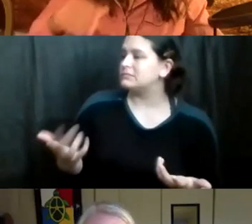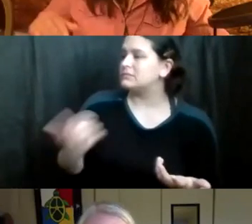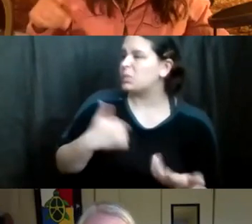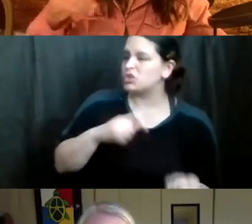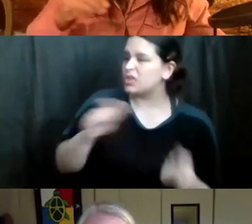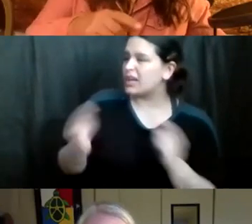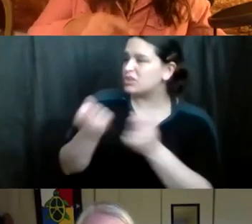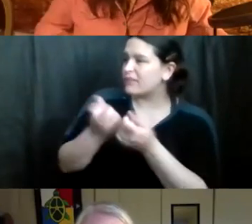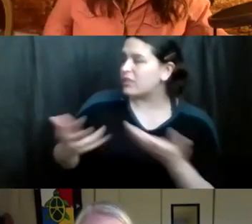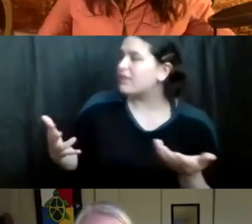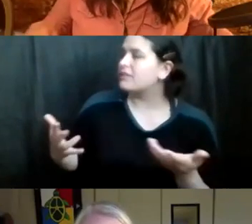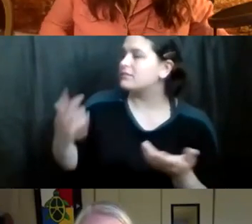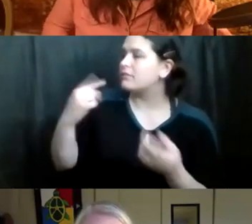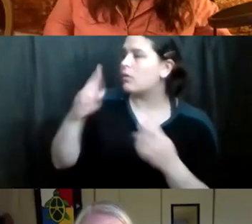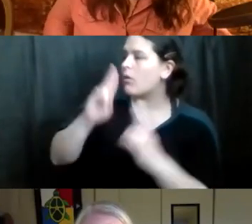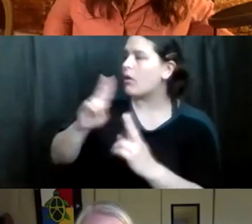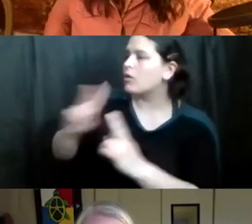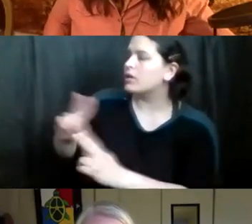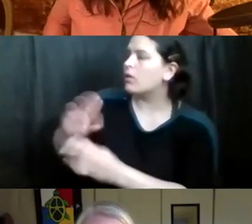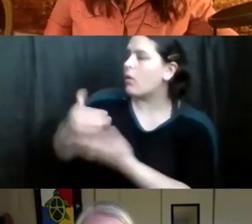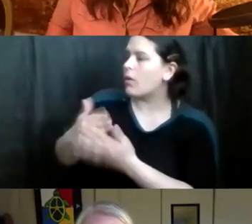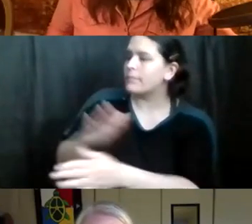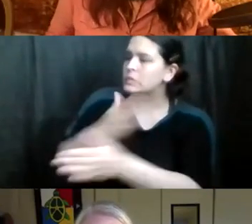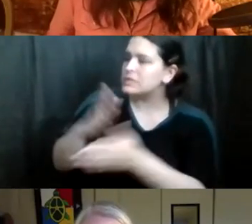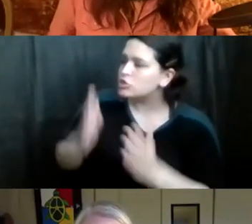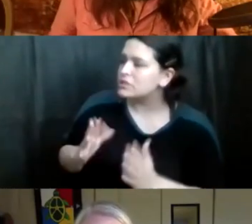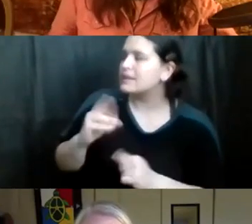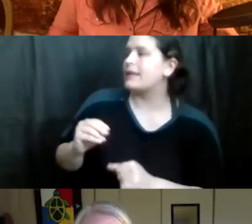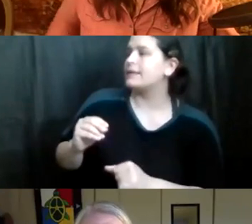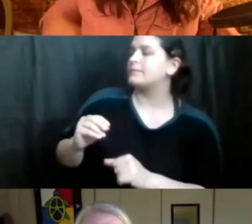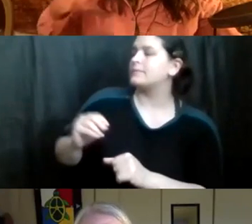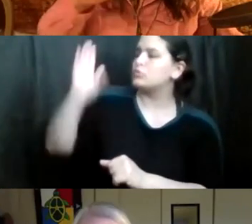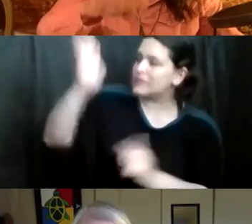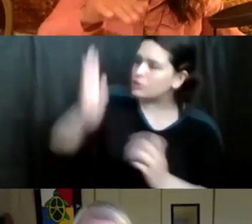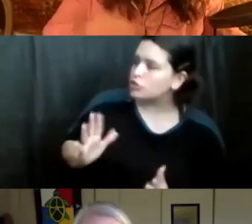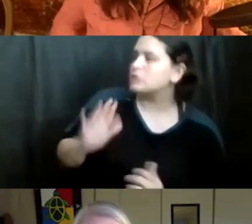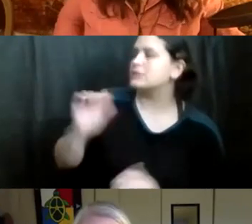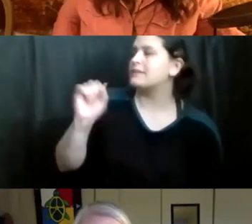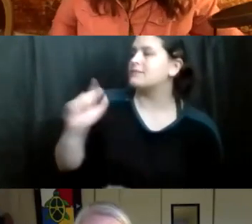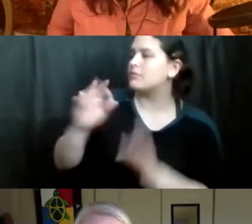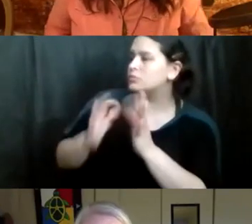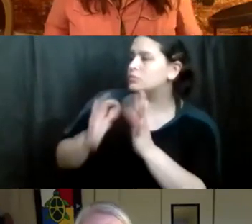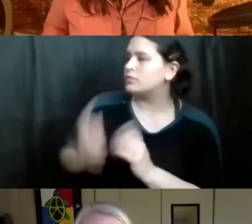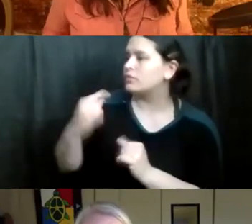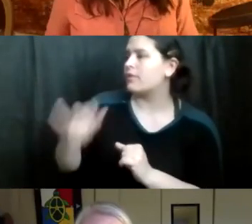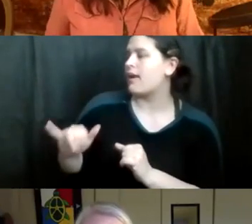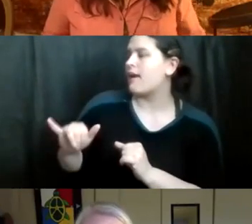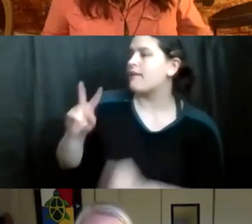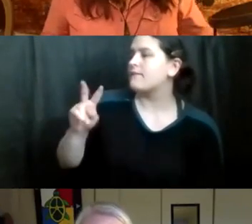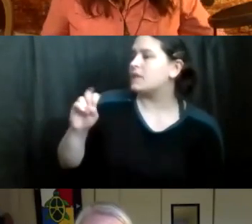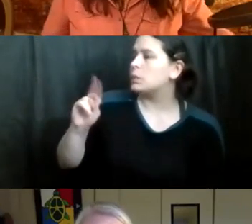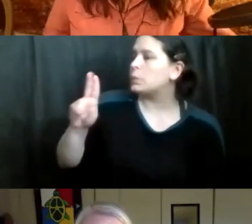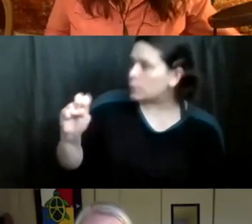honor the musicians and the presenters and the ASL interpreters for this venue for as long as